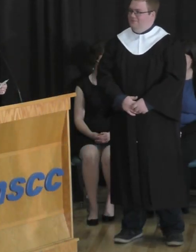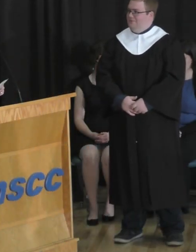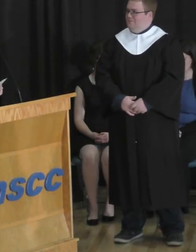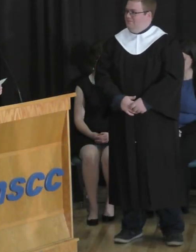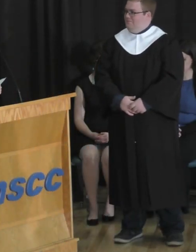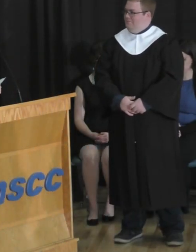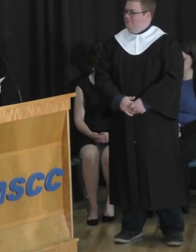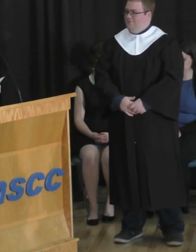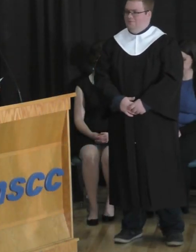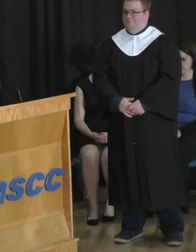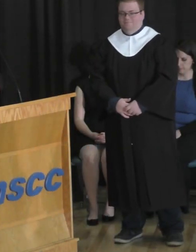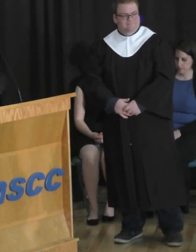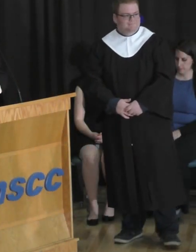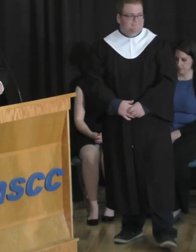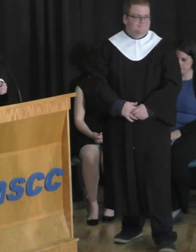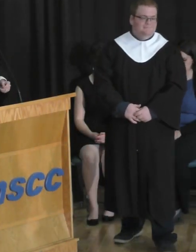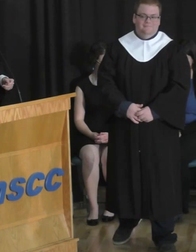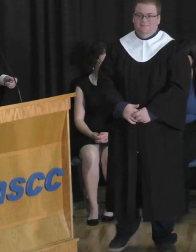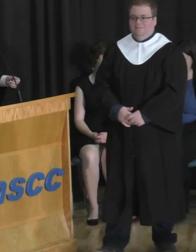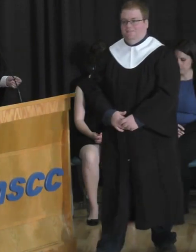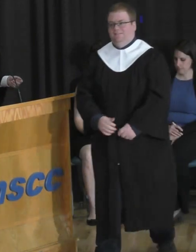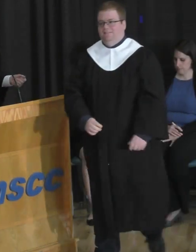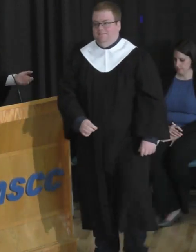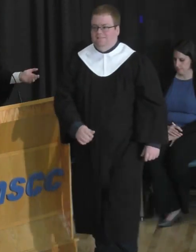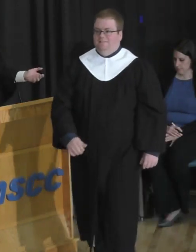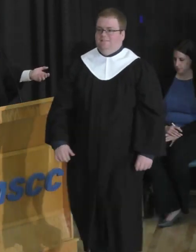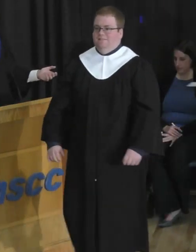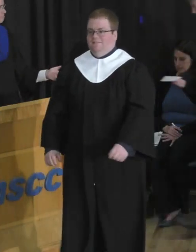Tyler Pfeiffer.